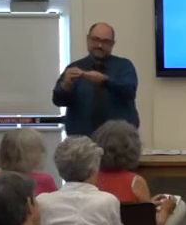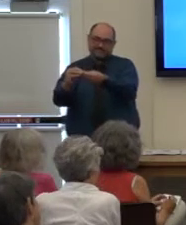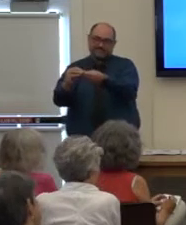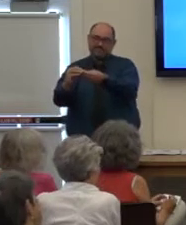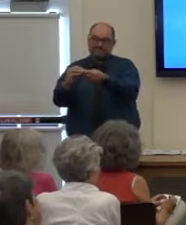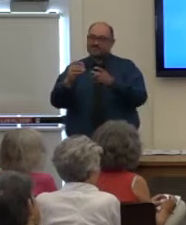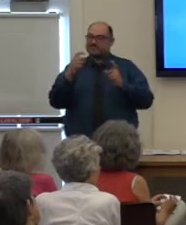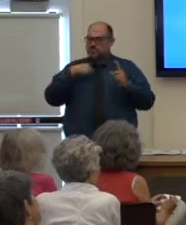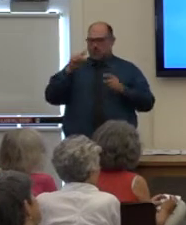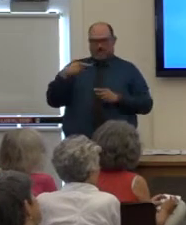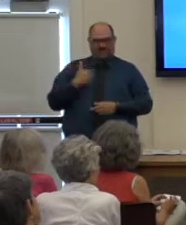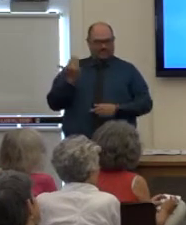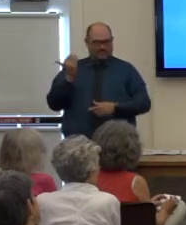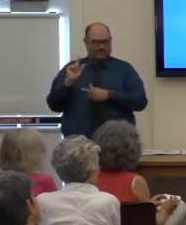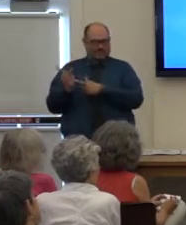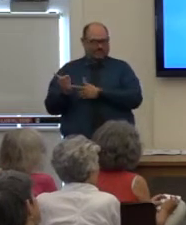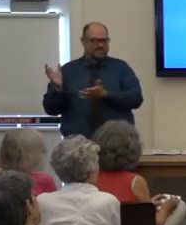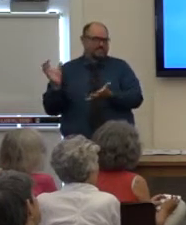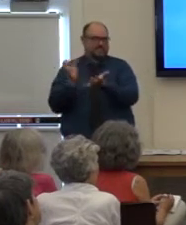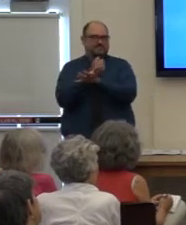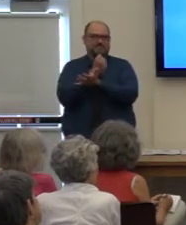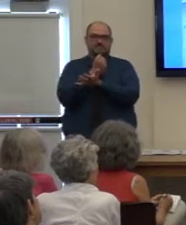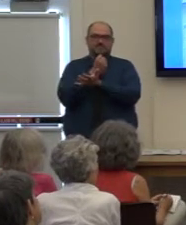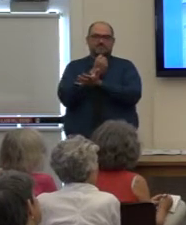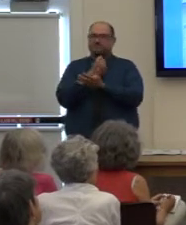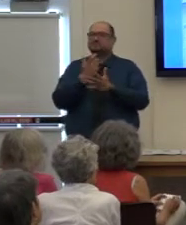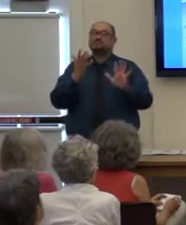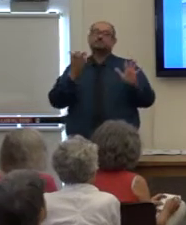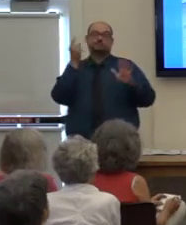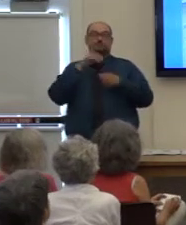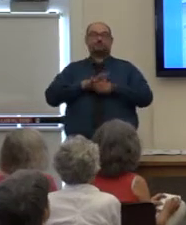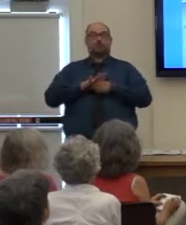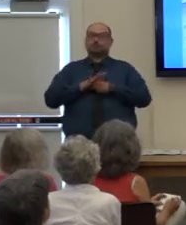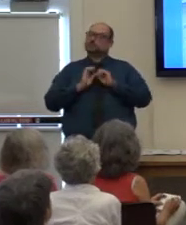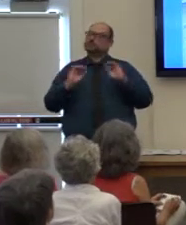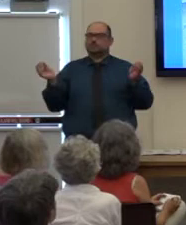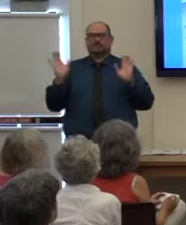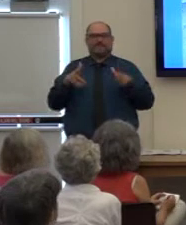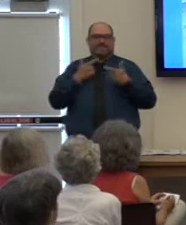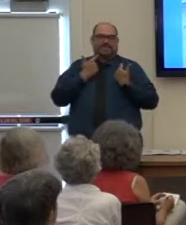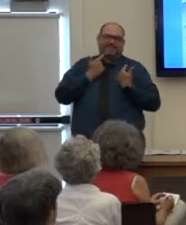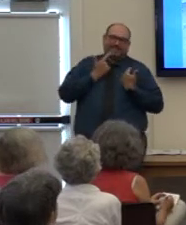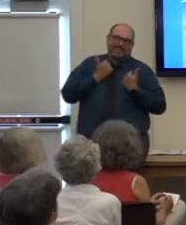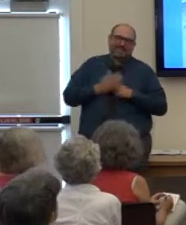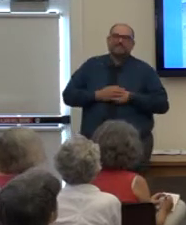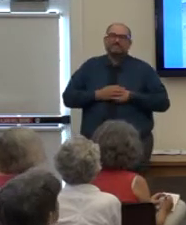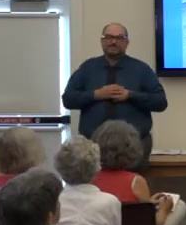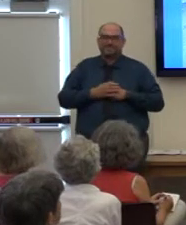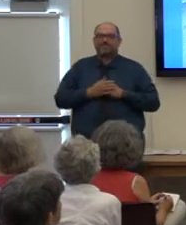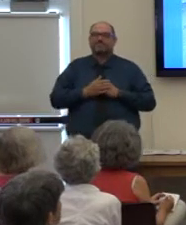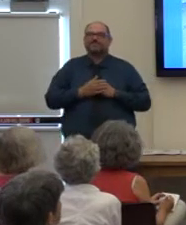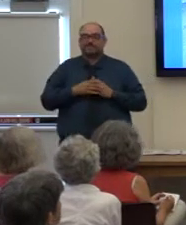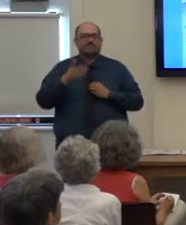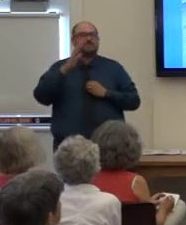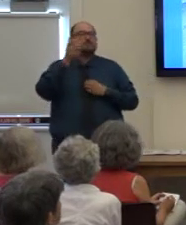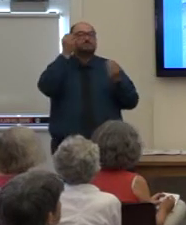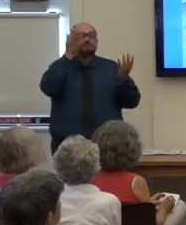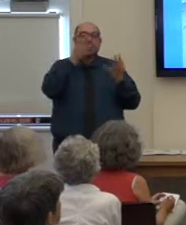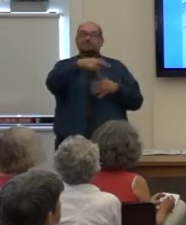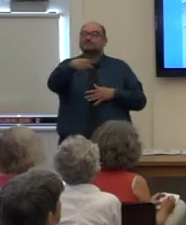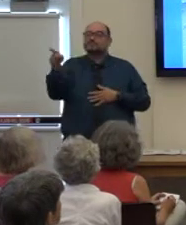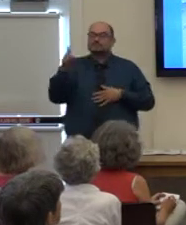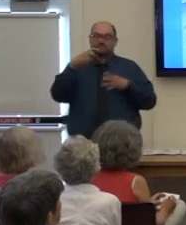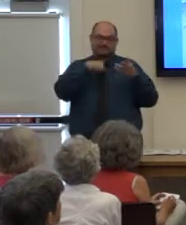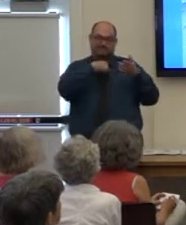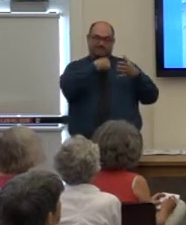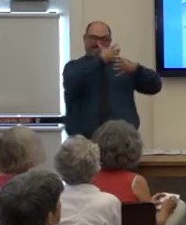whatever omissions or simplifications are involved in this. The thing